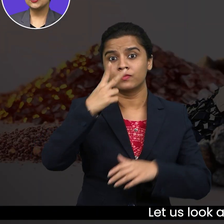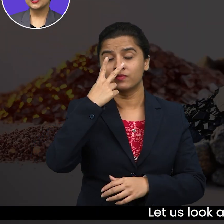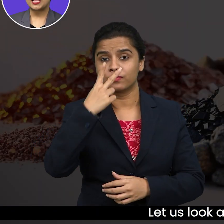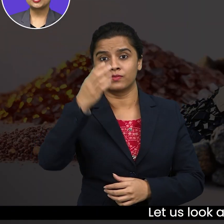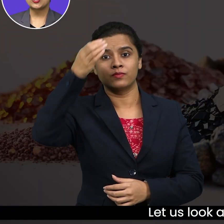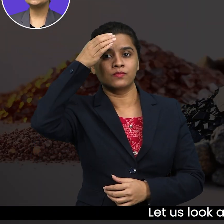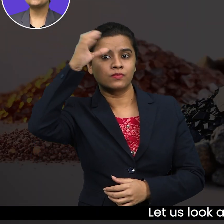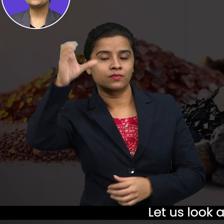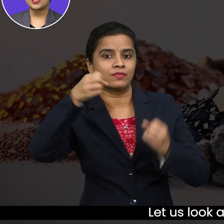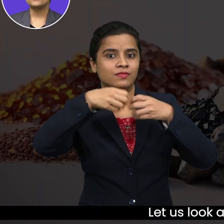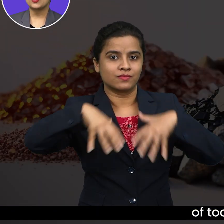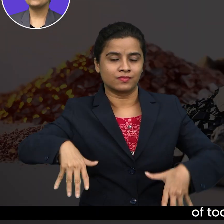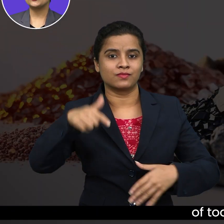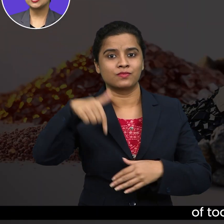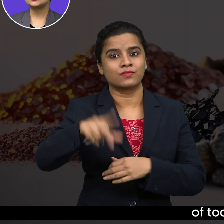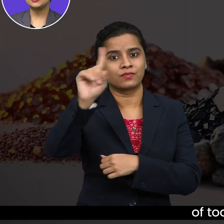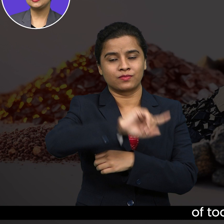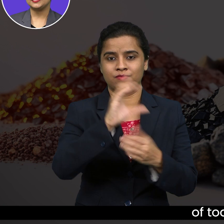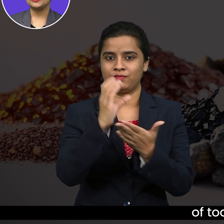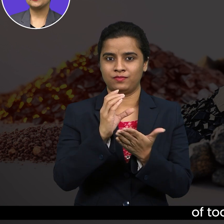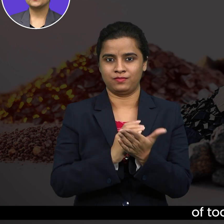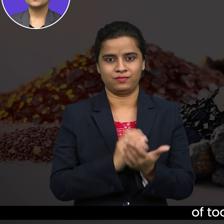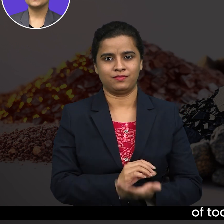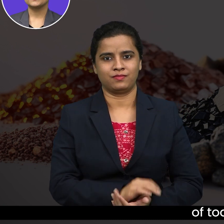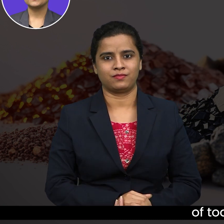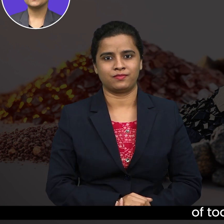Let us look at the concept map of today's lesson.